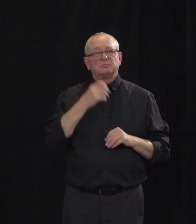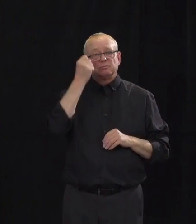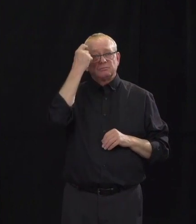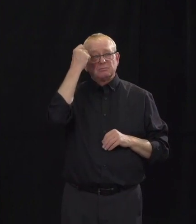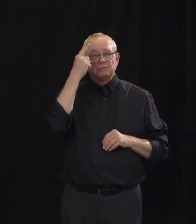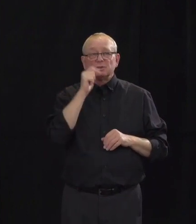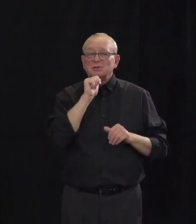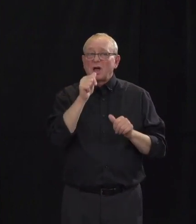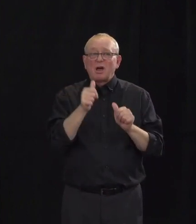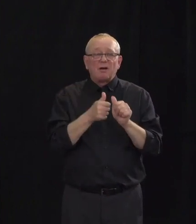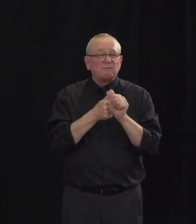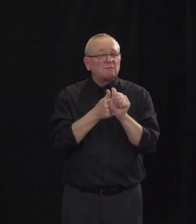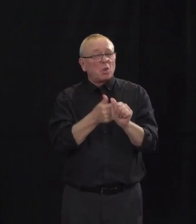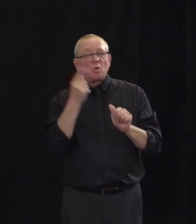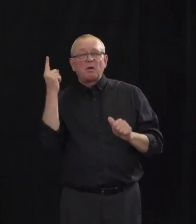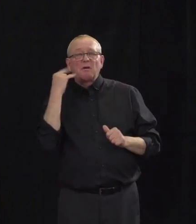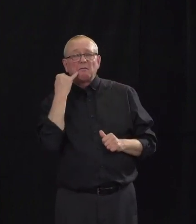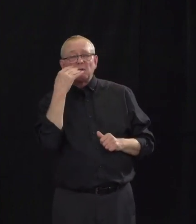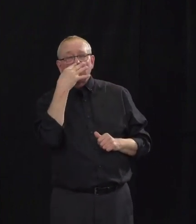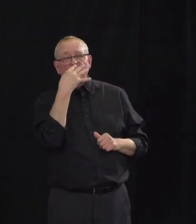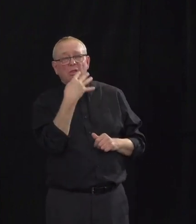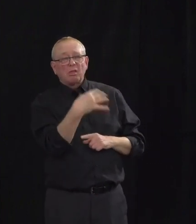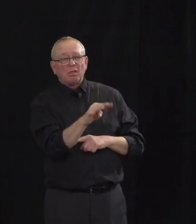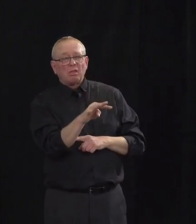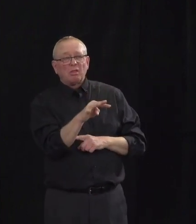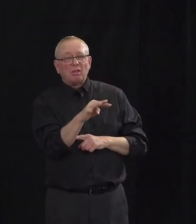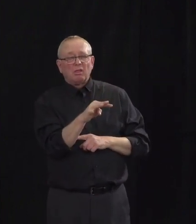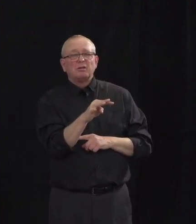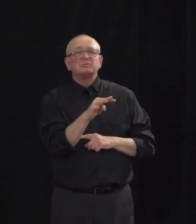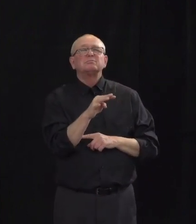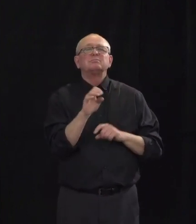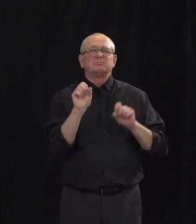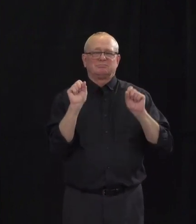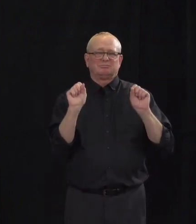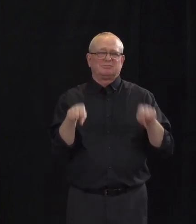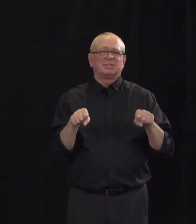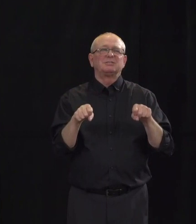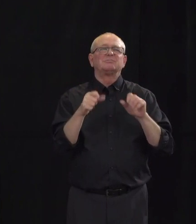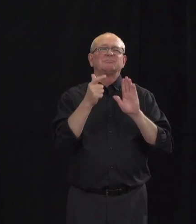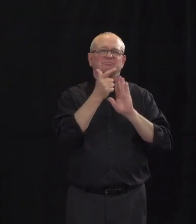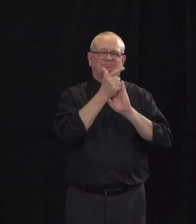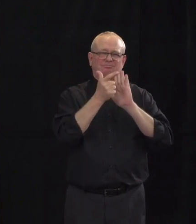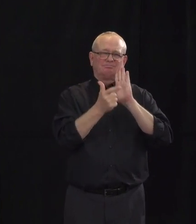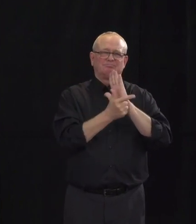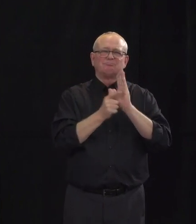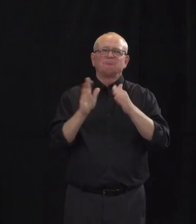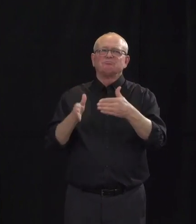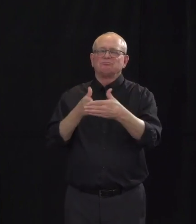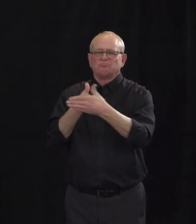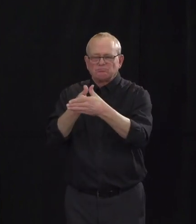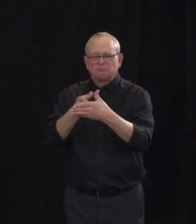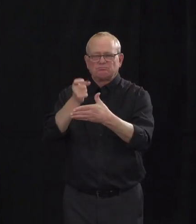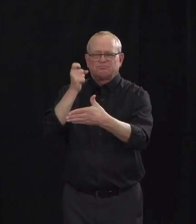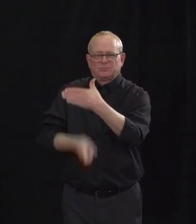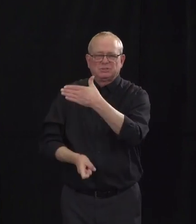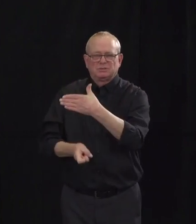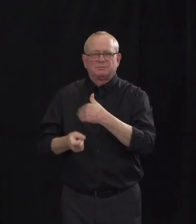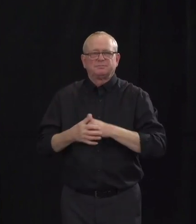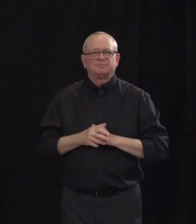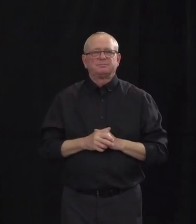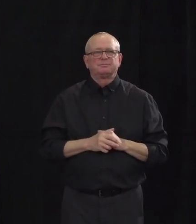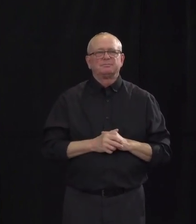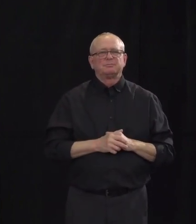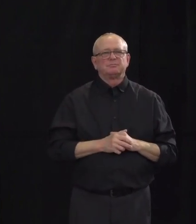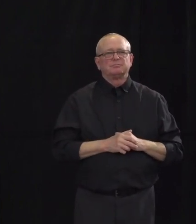that were introduced by the government earlier this week. The actions we are taking are tough but necessary to